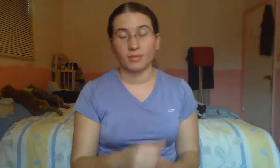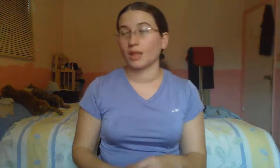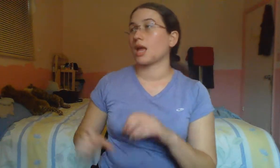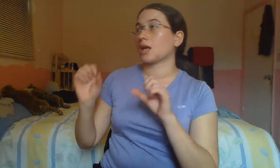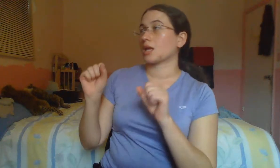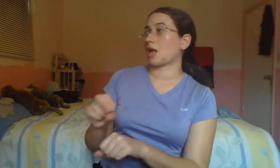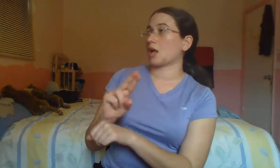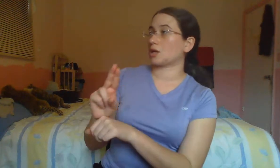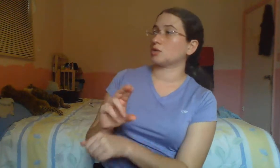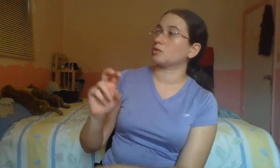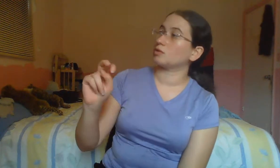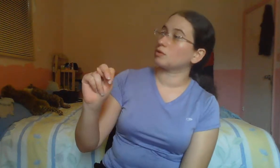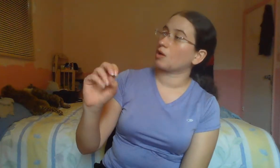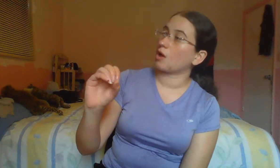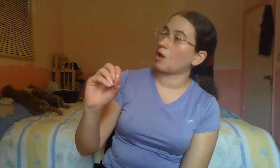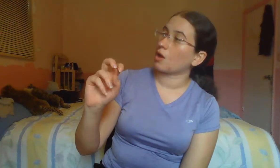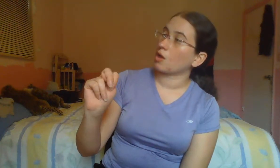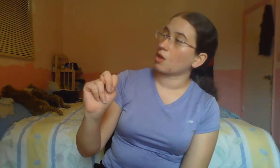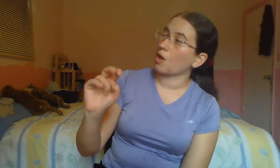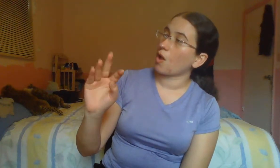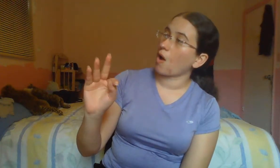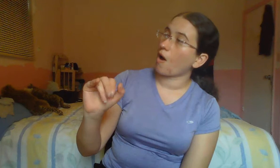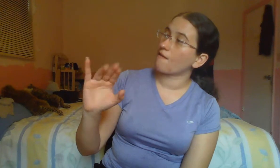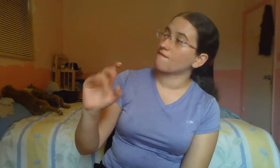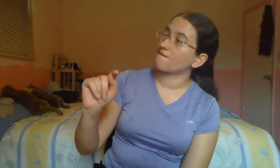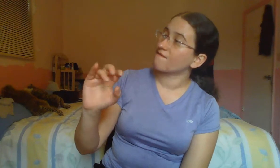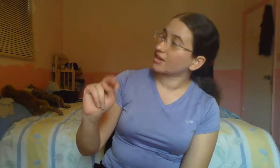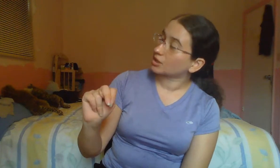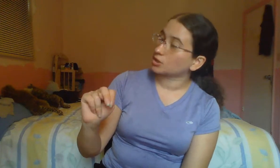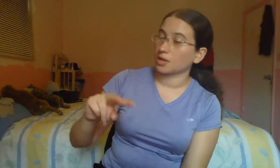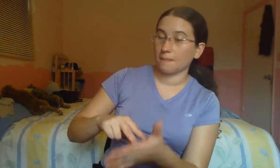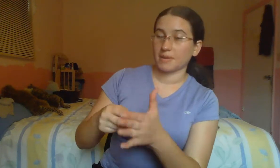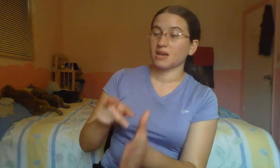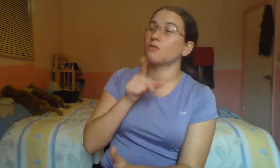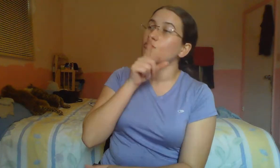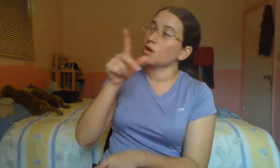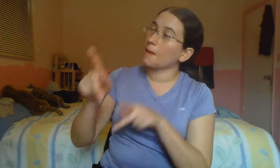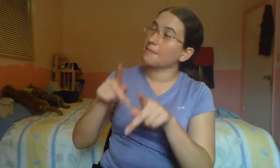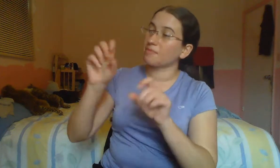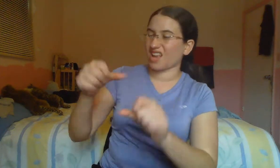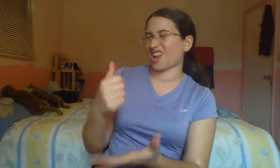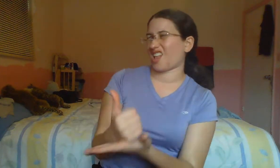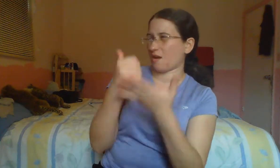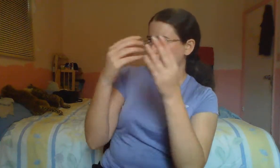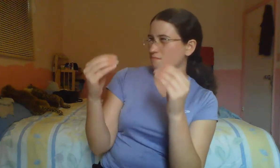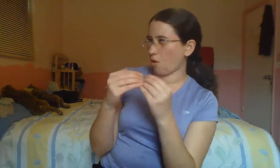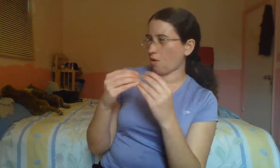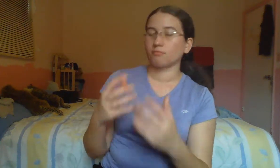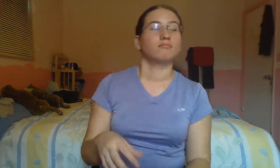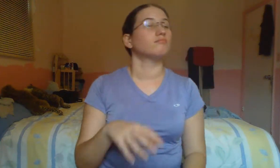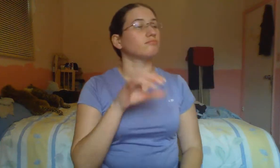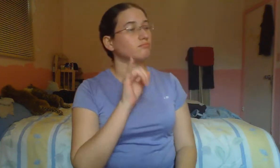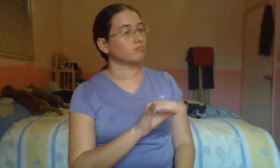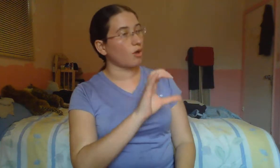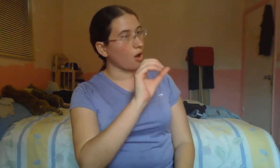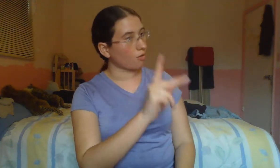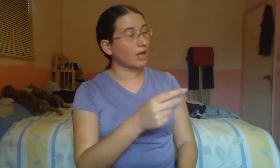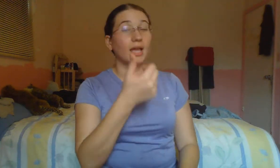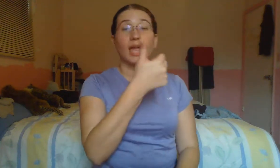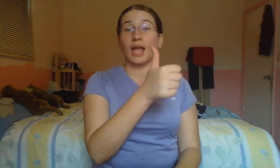because nonfiction often has real people, so it would probably help you more. Okay. Who can elaborate on what she started